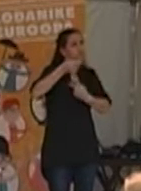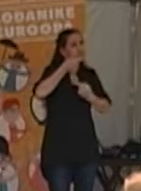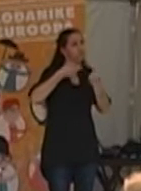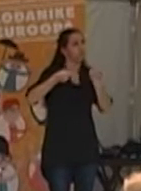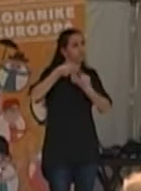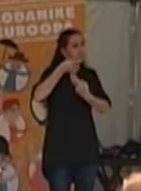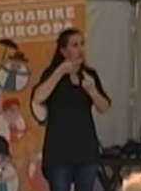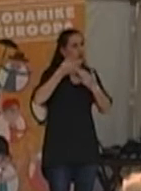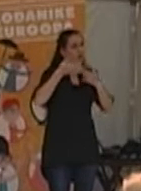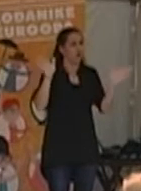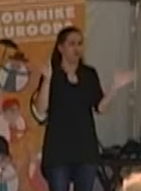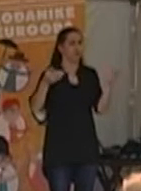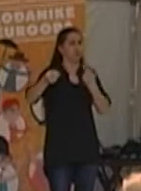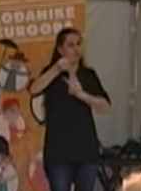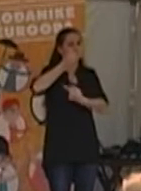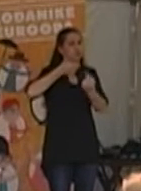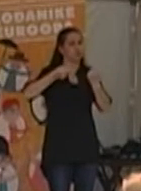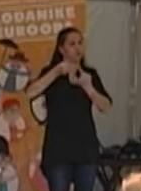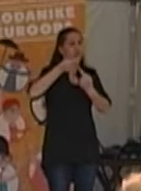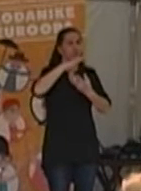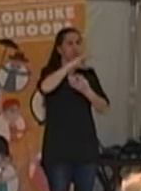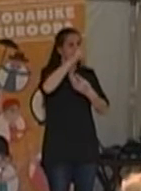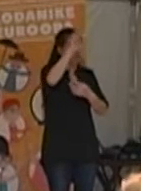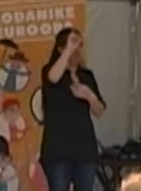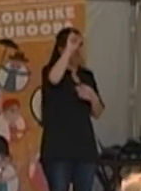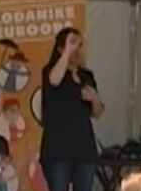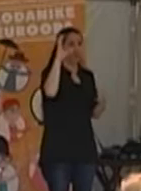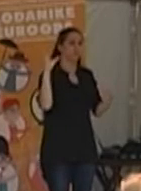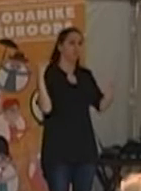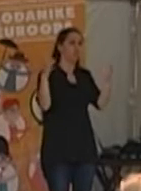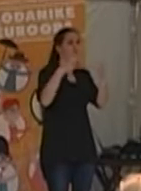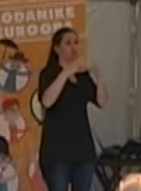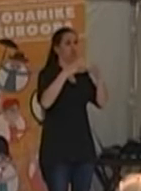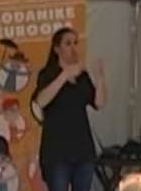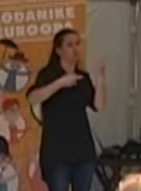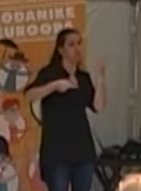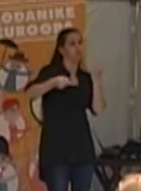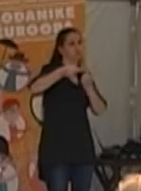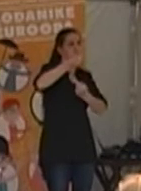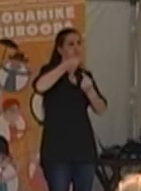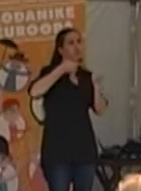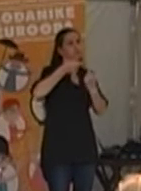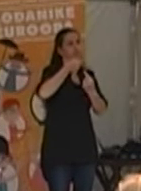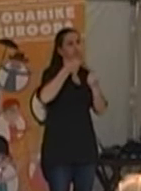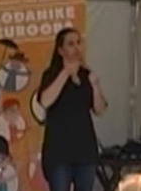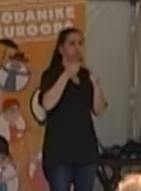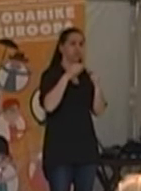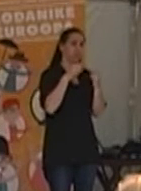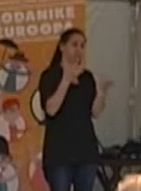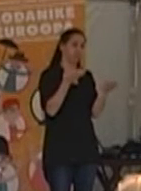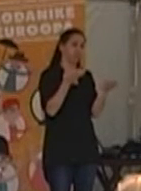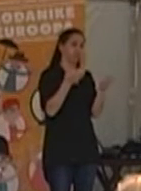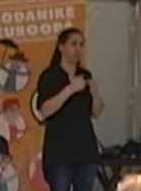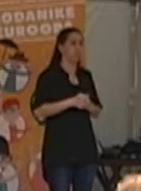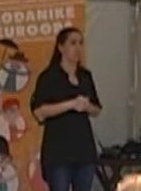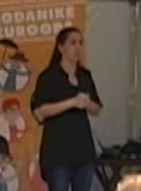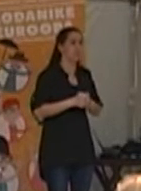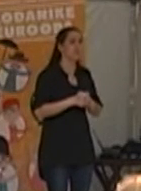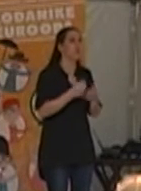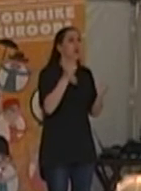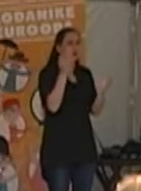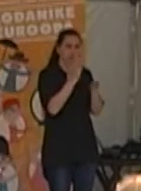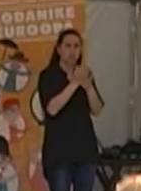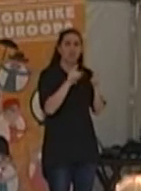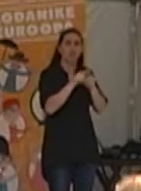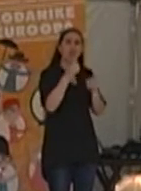with the public in all the countries taking part in one discussion. That makes, also includes, of course,